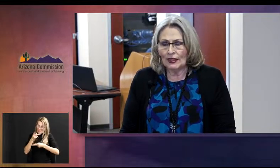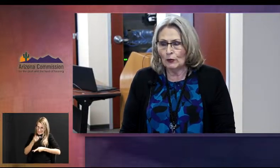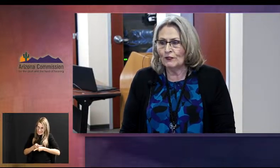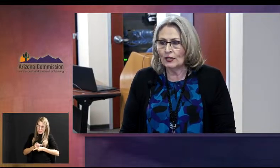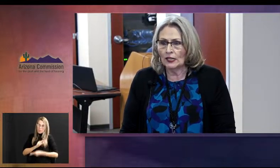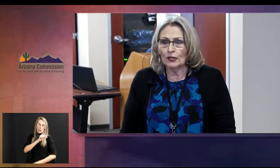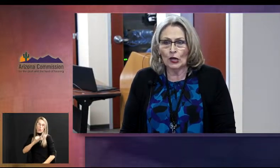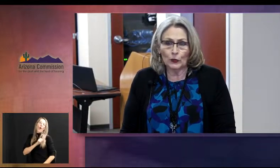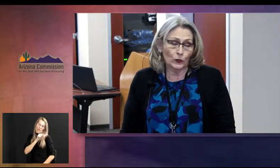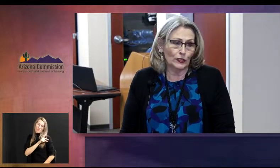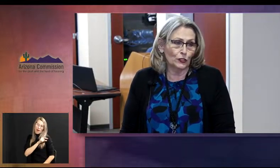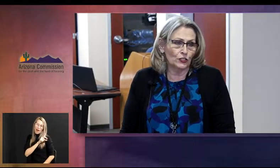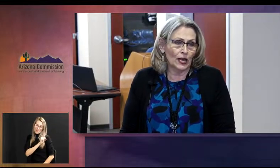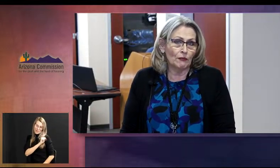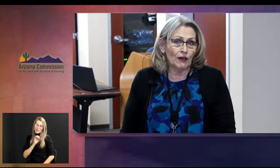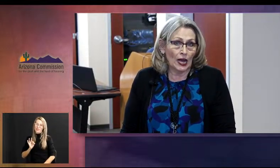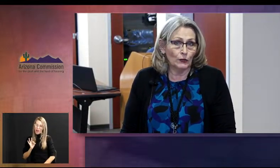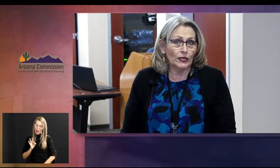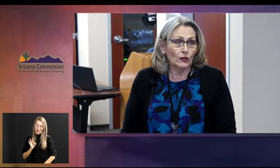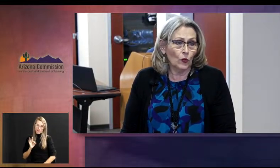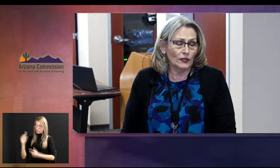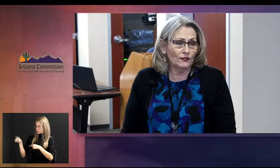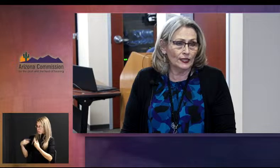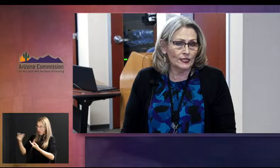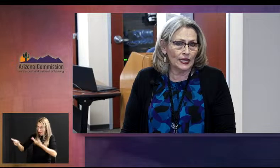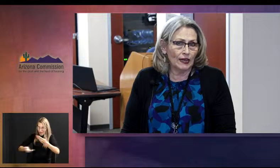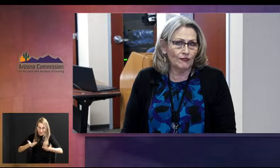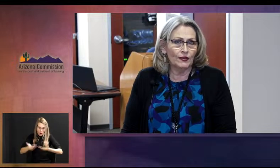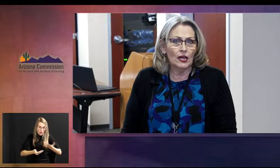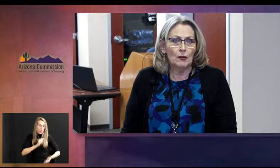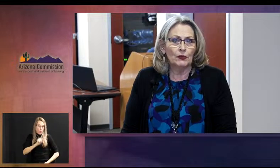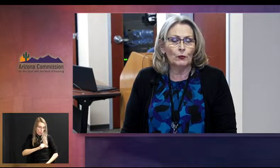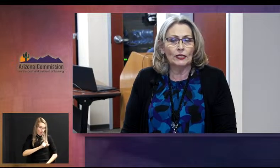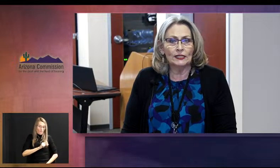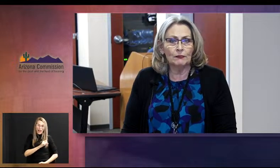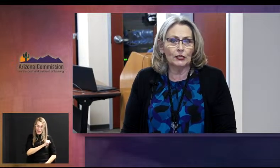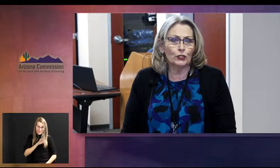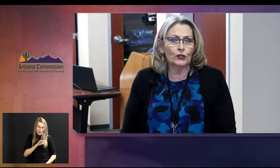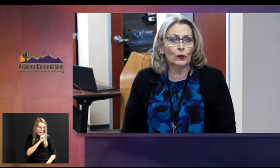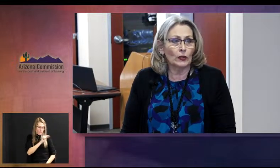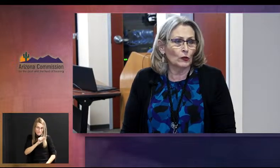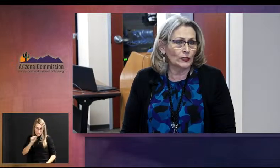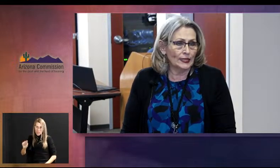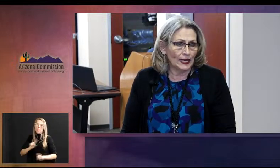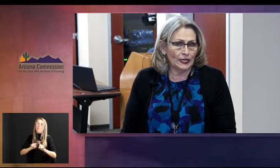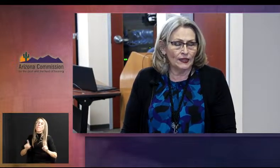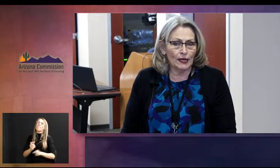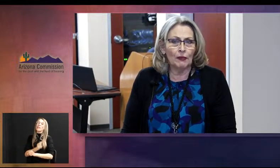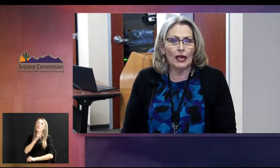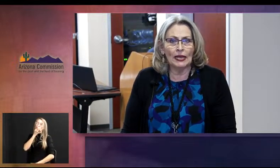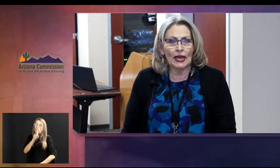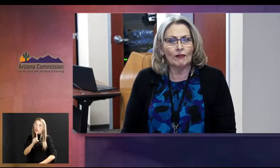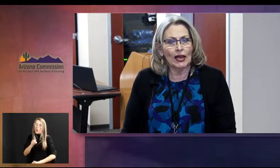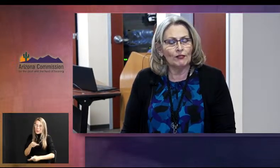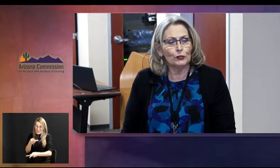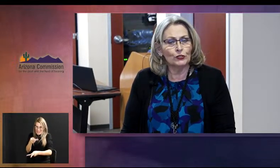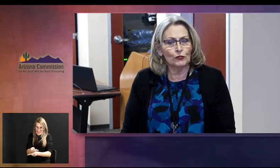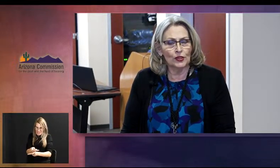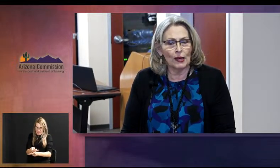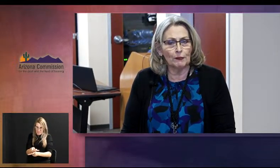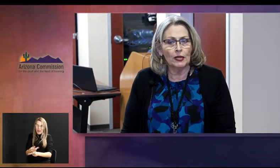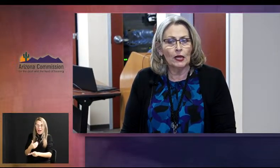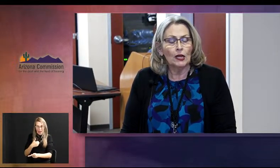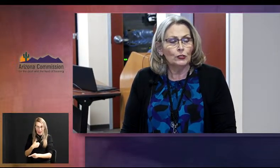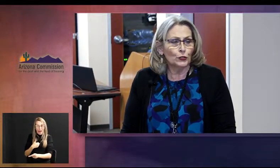staff. I think we've done a really good job of hiring qualified staff, but we need to make sure that we are retaining them and have avenues